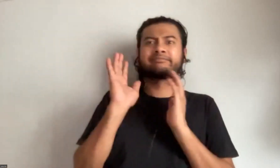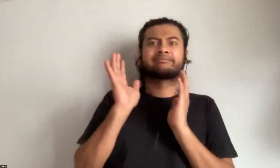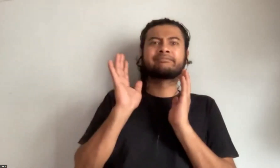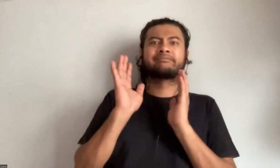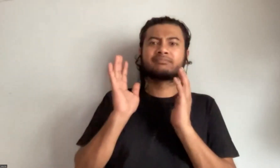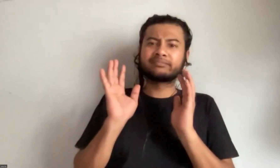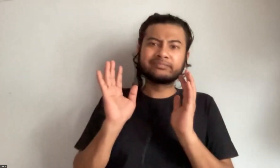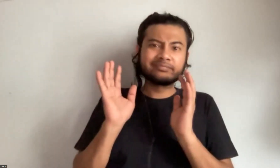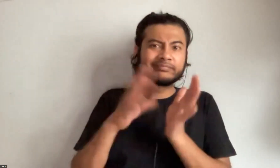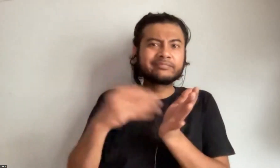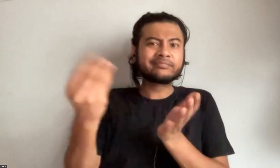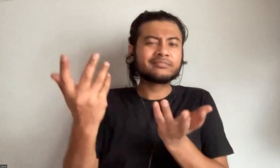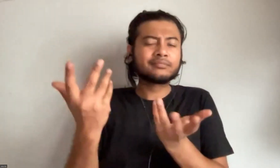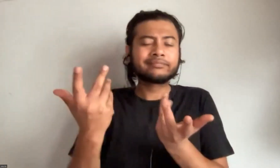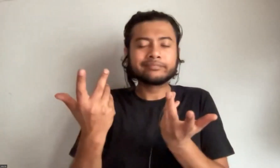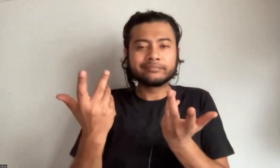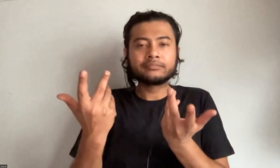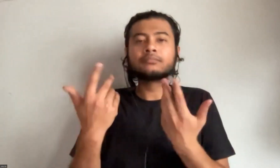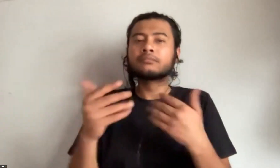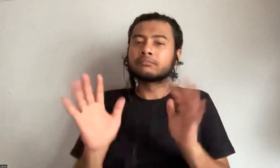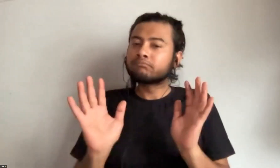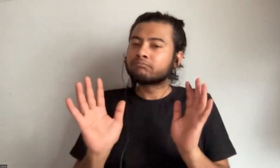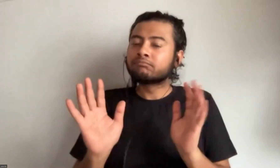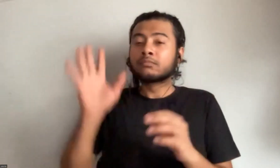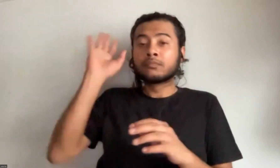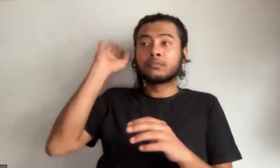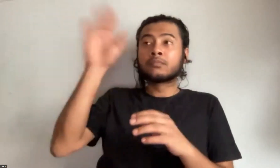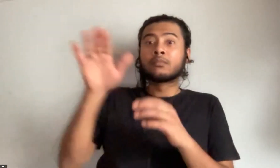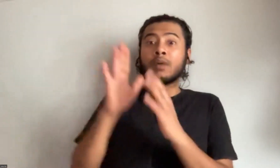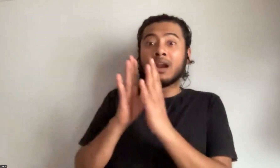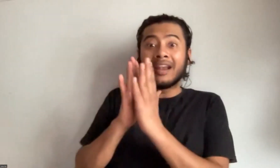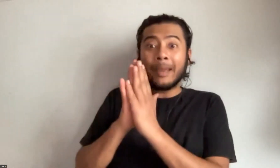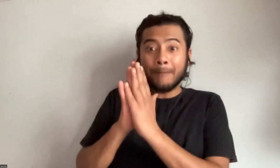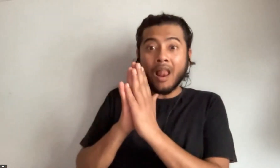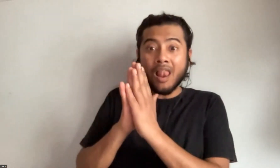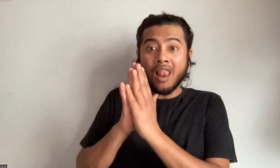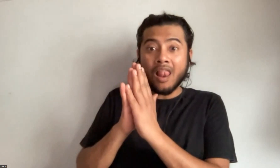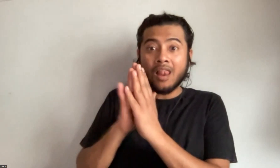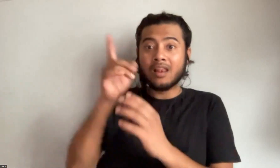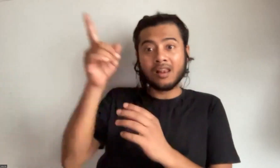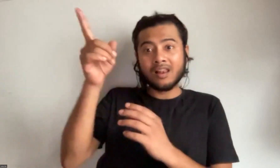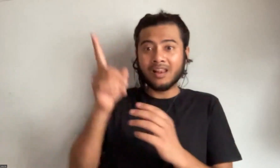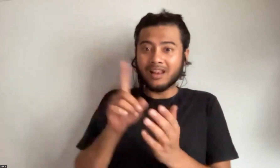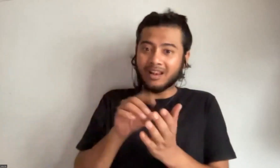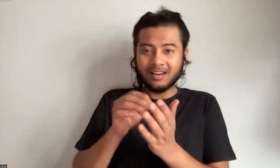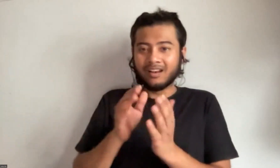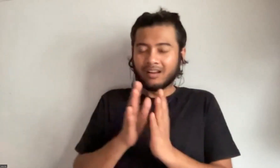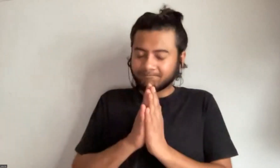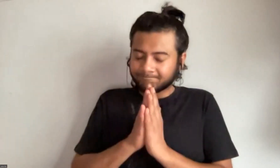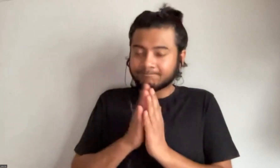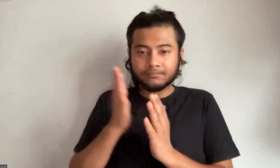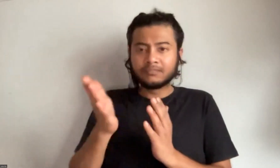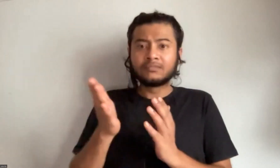temple, there is so many things which you need to please the Lord. So as a